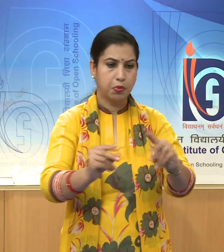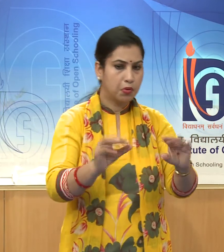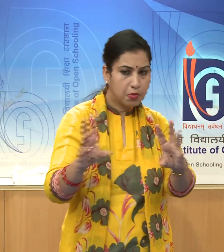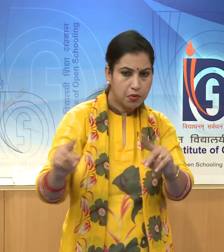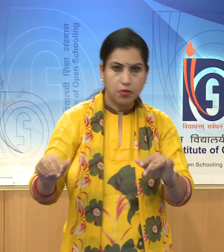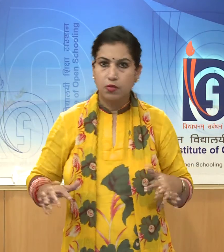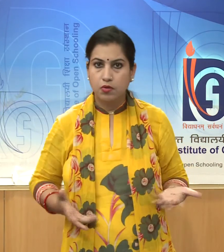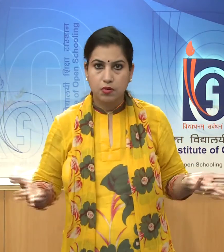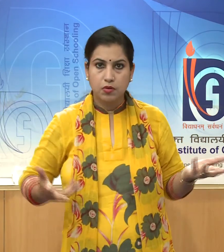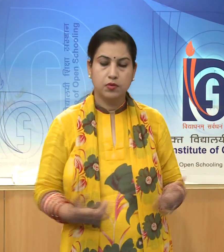of an